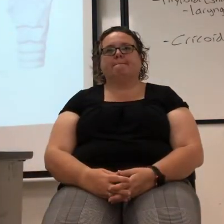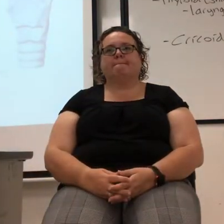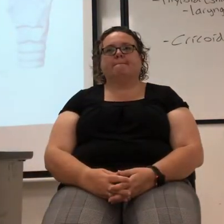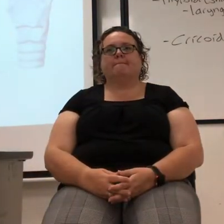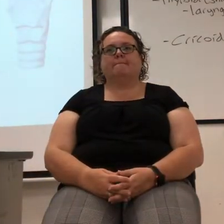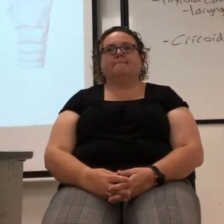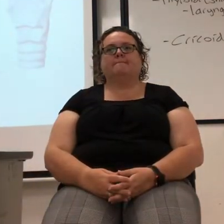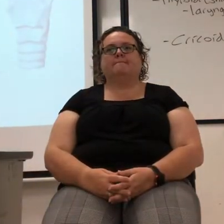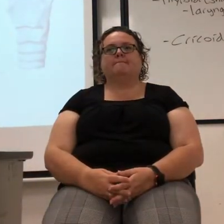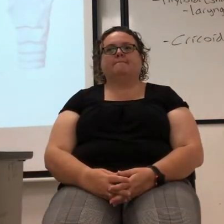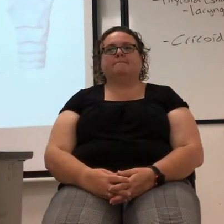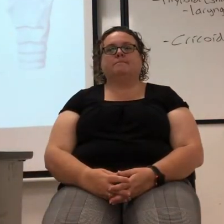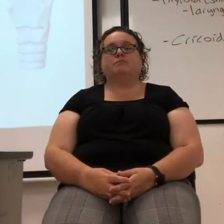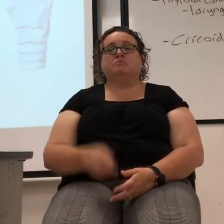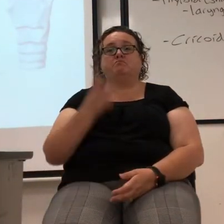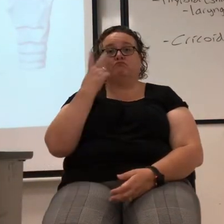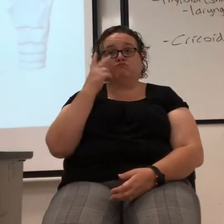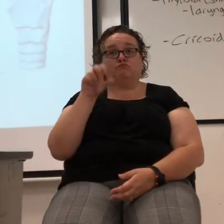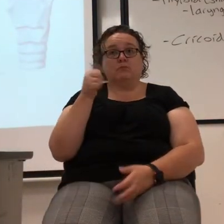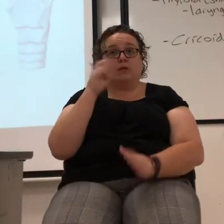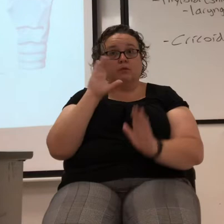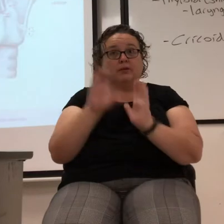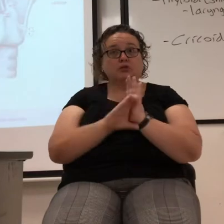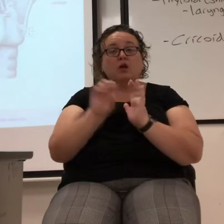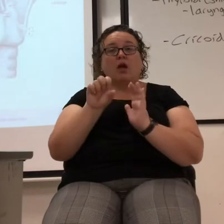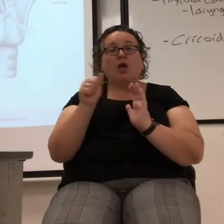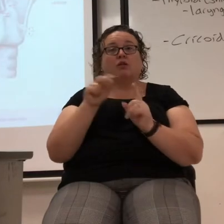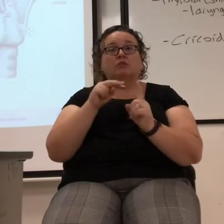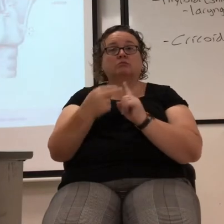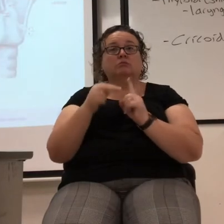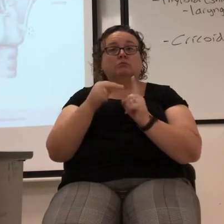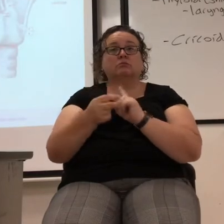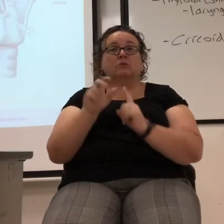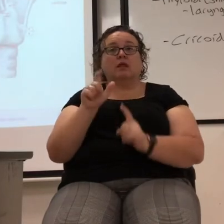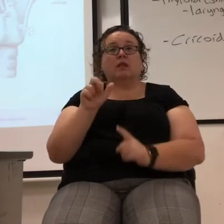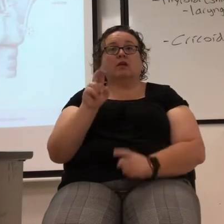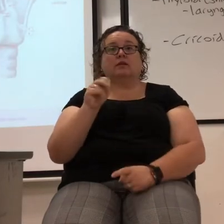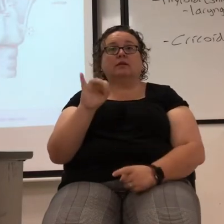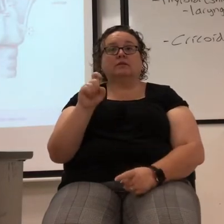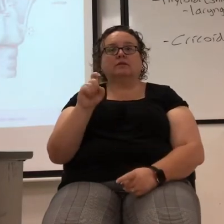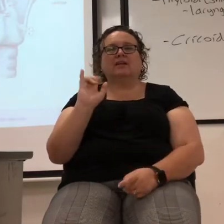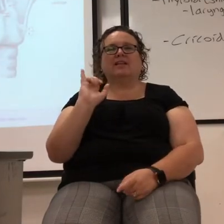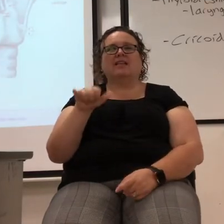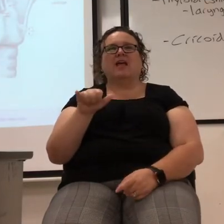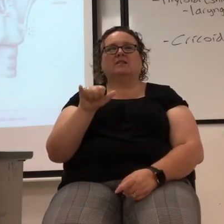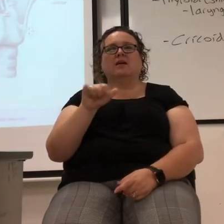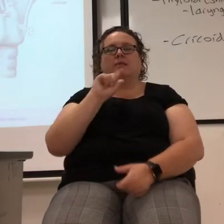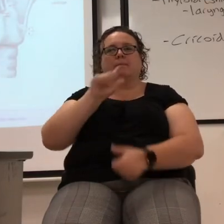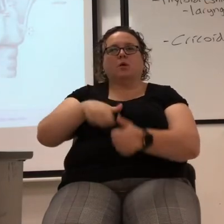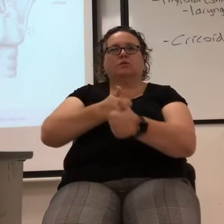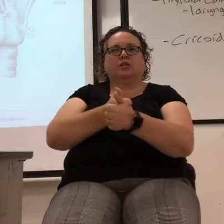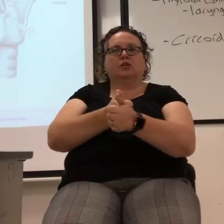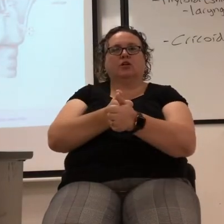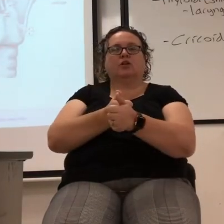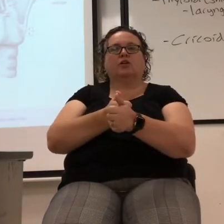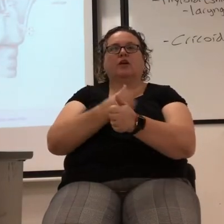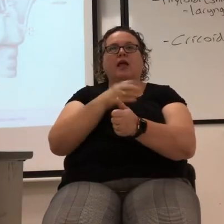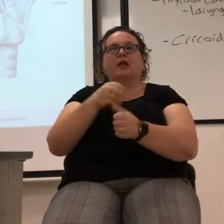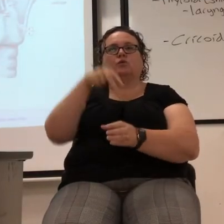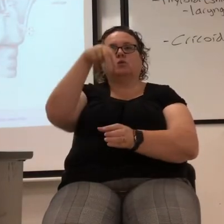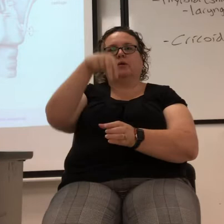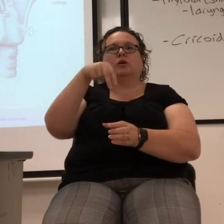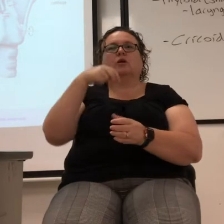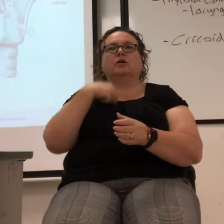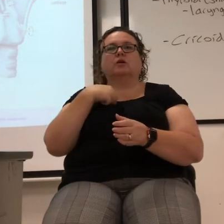And if you look at other pictures or other aspects of the larynx, here's that posterior view and a superior view side by